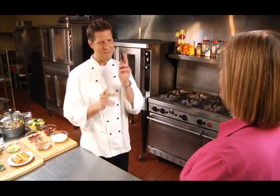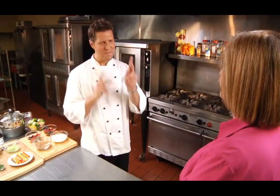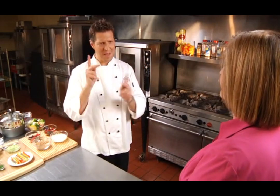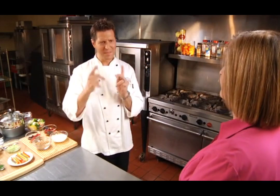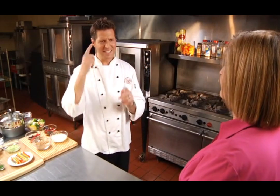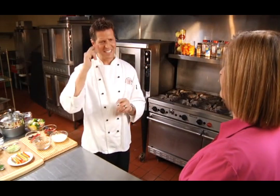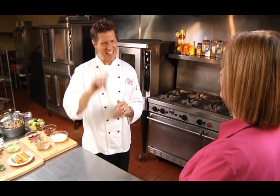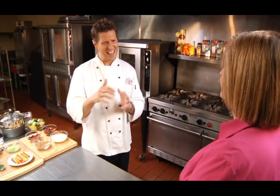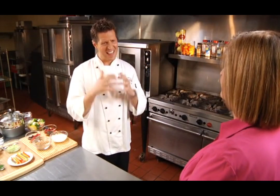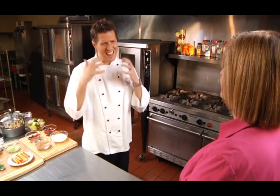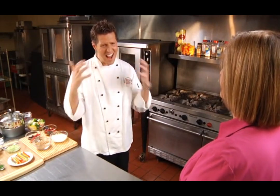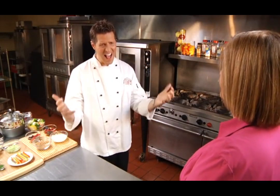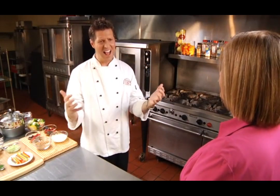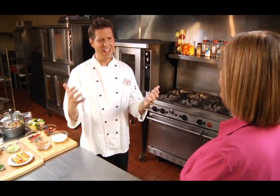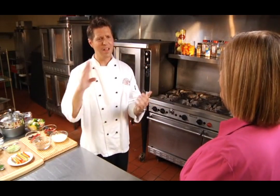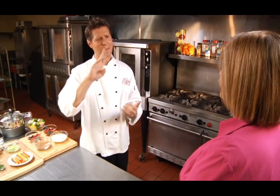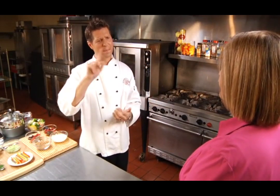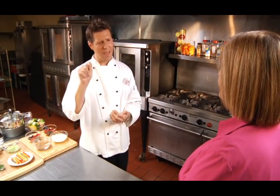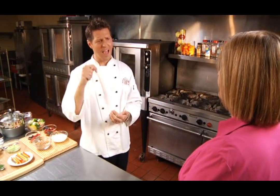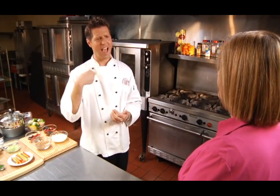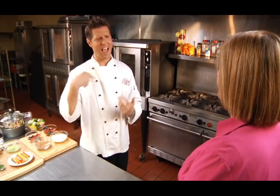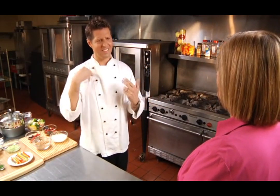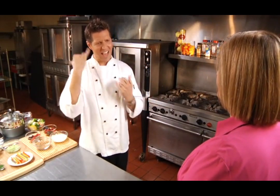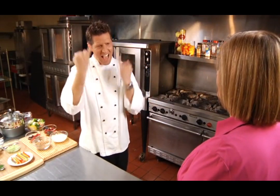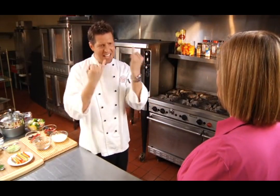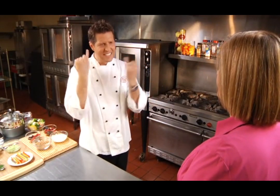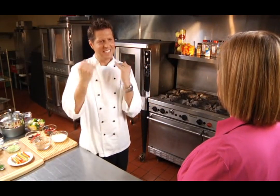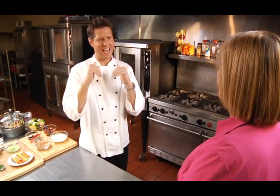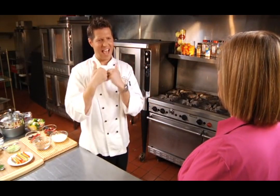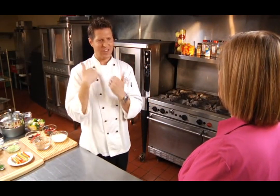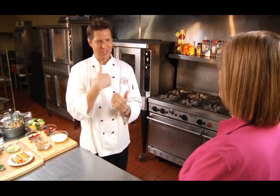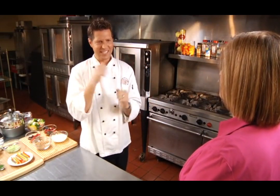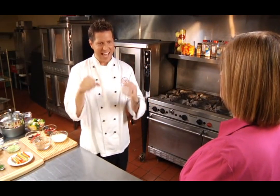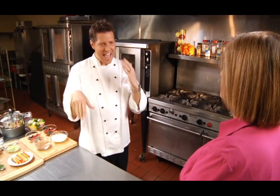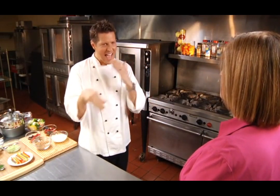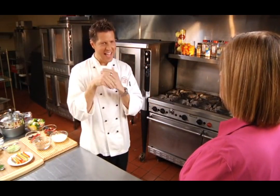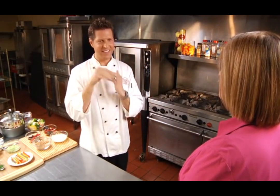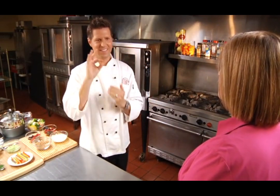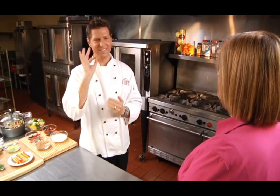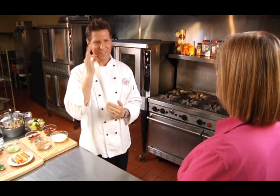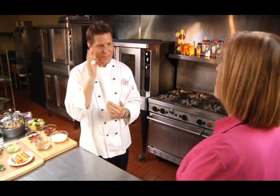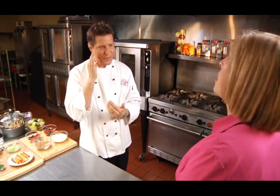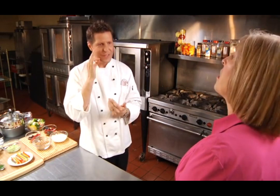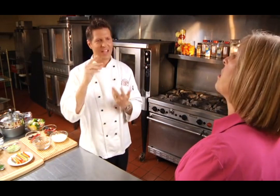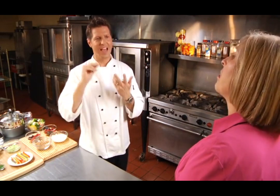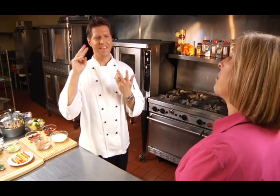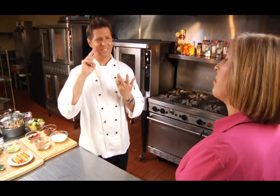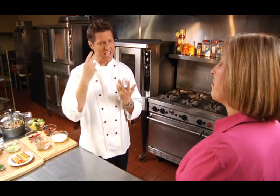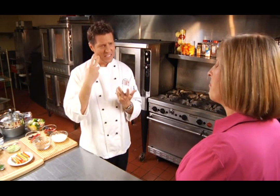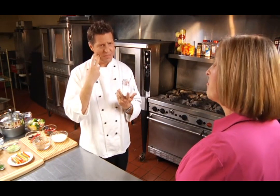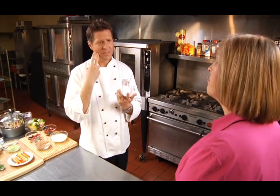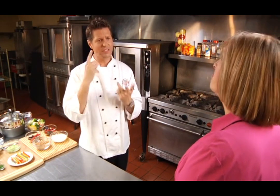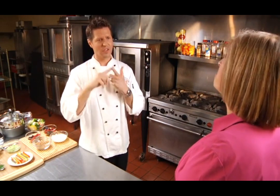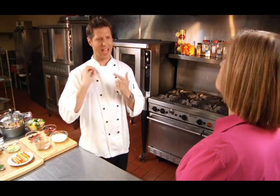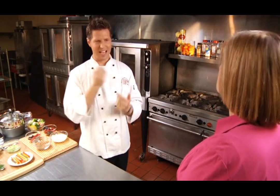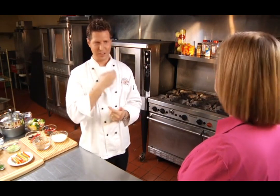Some people think that's a lot, but let me show you some simple ways to add fruits and vegetables to your meals.